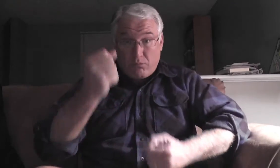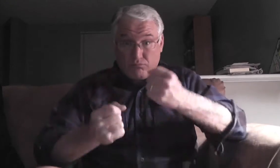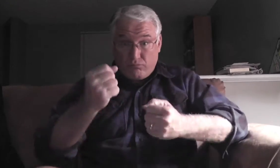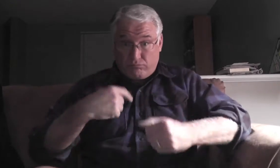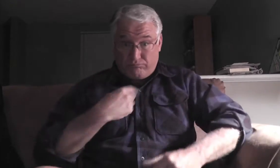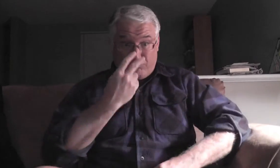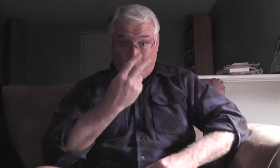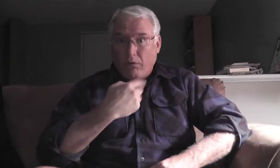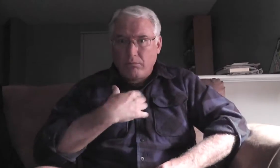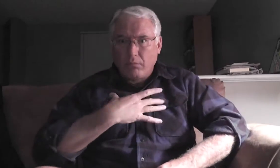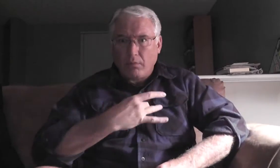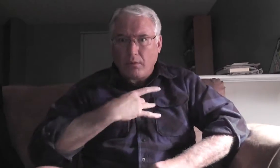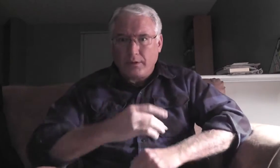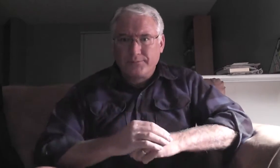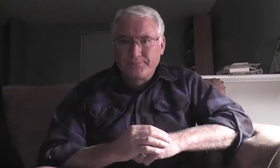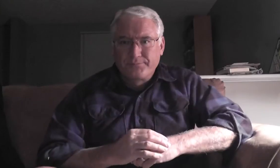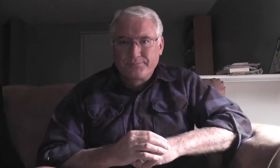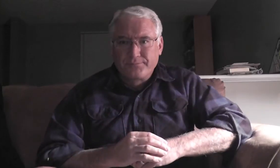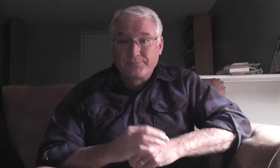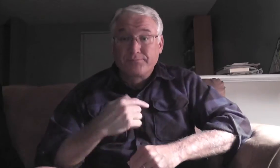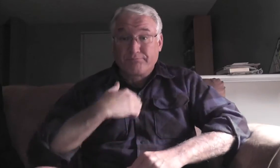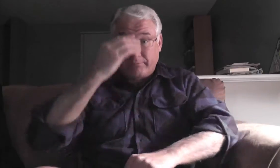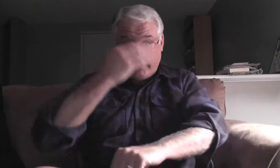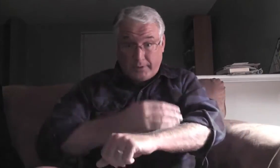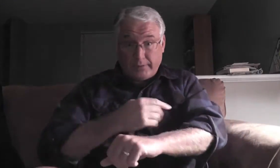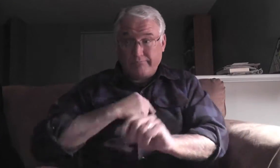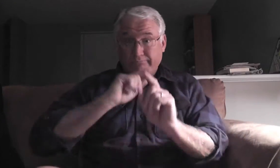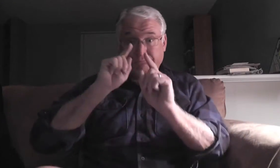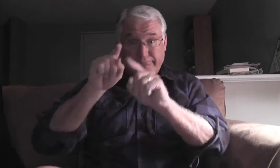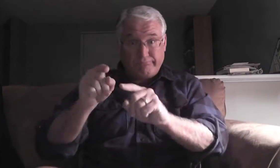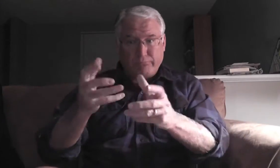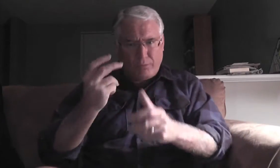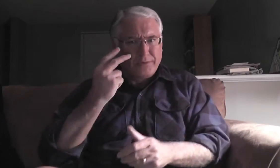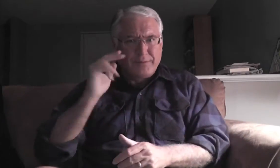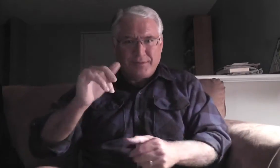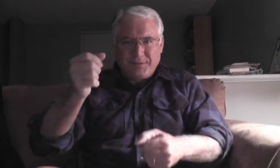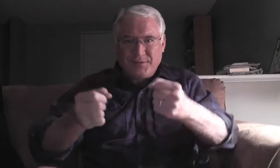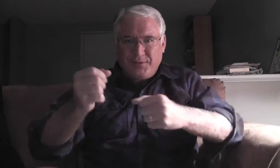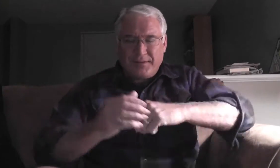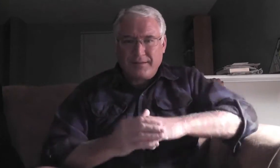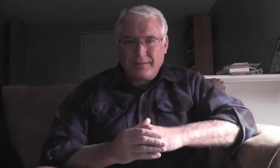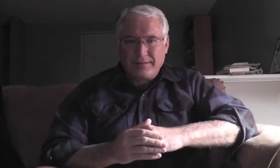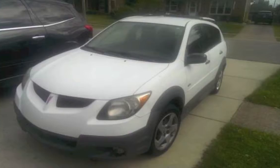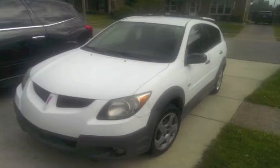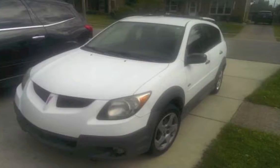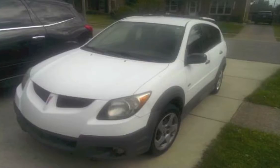There was one car that I saw that I really liked. I read about it and I really liked it. My son and I went to take a look at it.